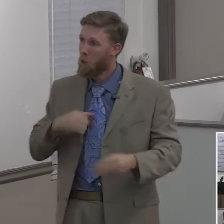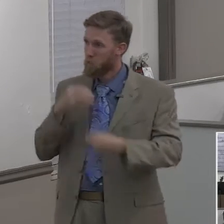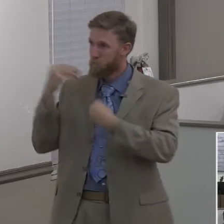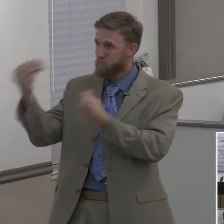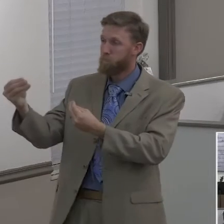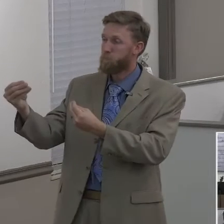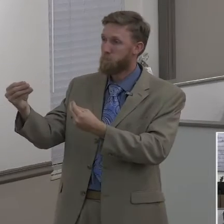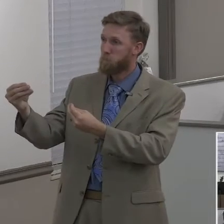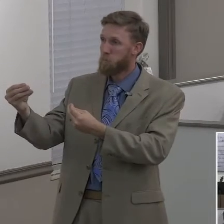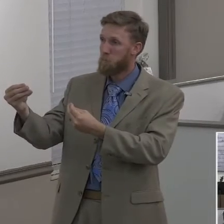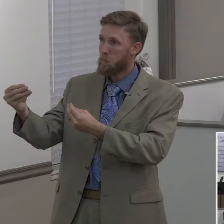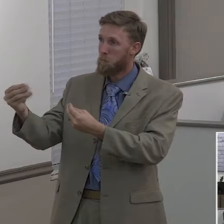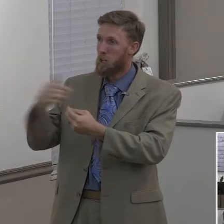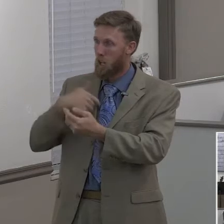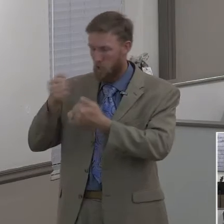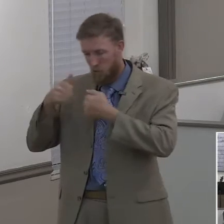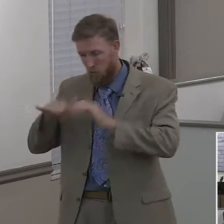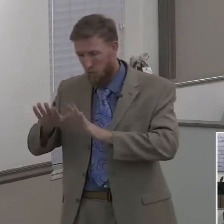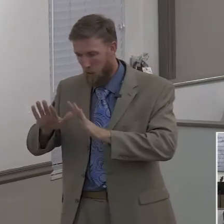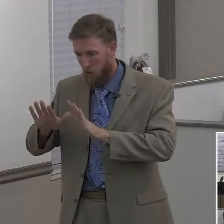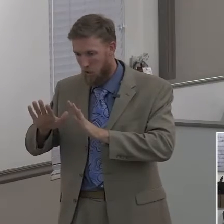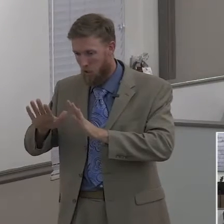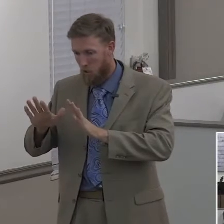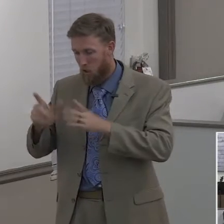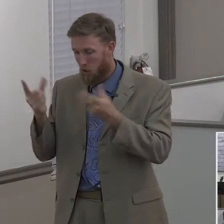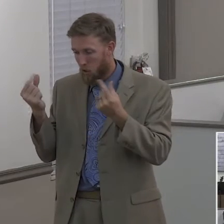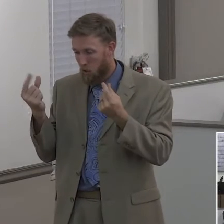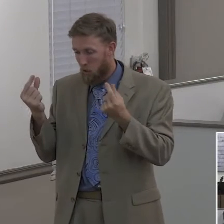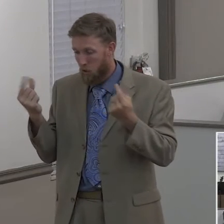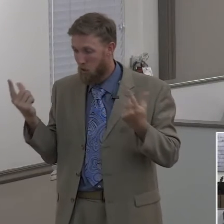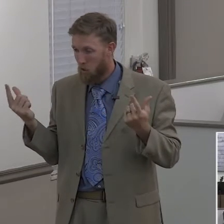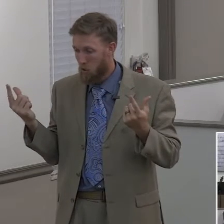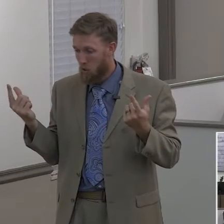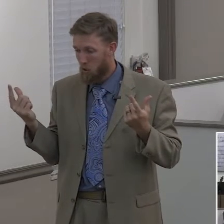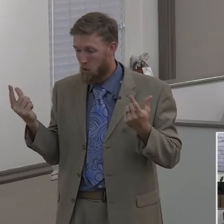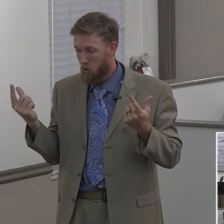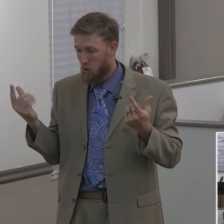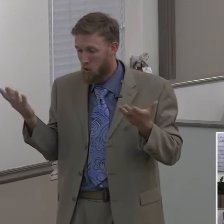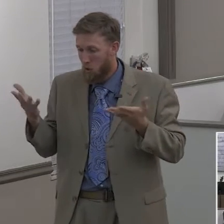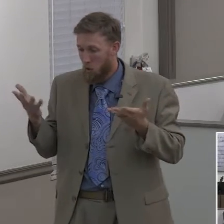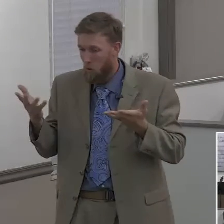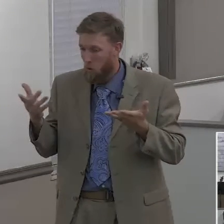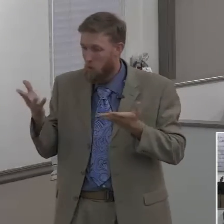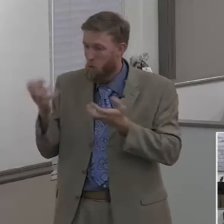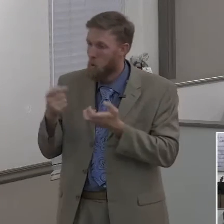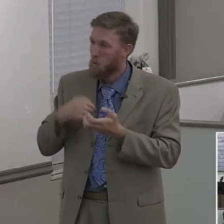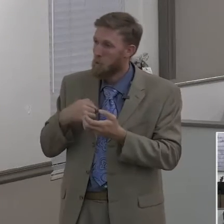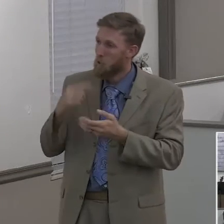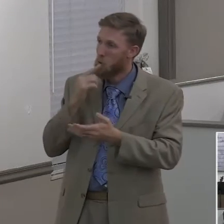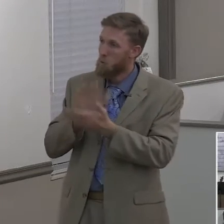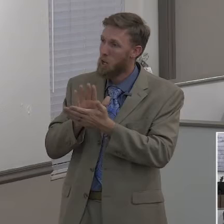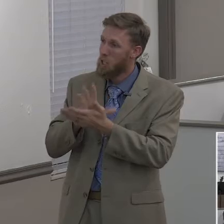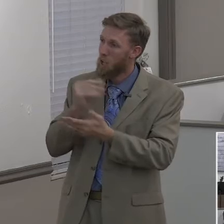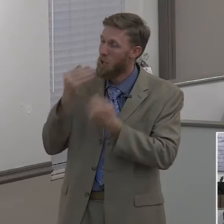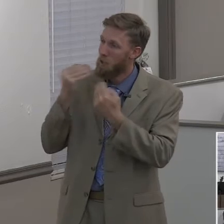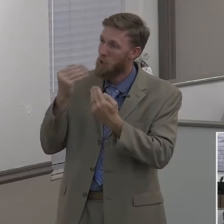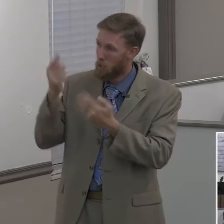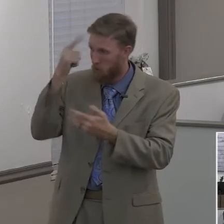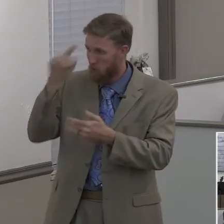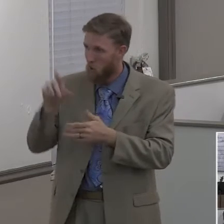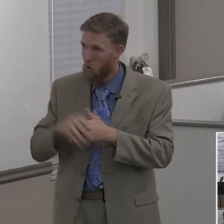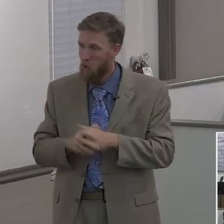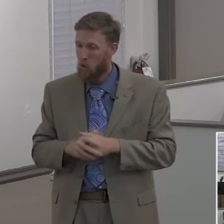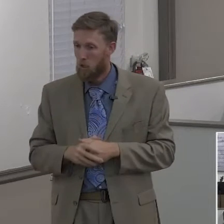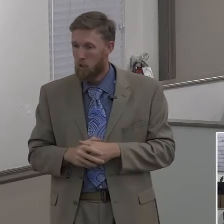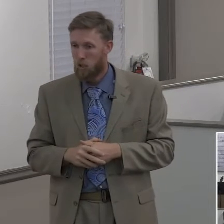Lord, I want to turn this over to you. I want to submit myself to you right now. What do you want me to praise you for? What do you want me to thank you for? And notice what it says